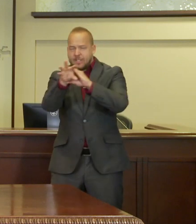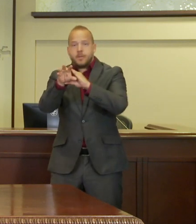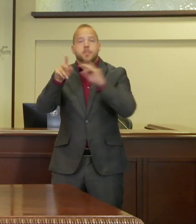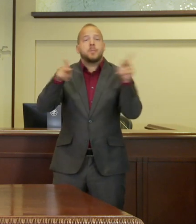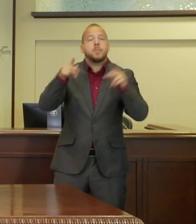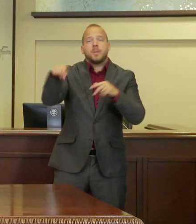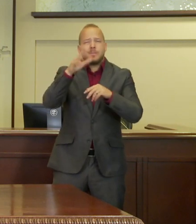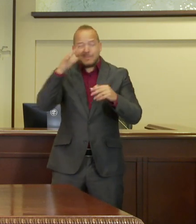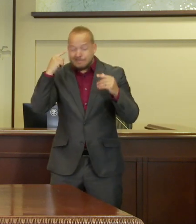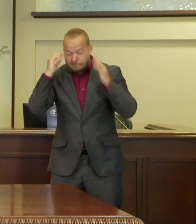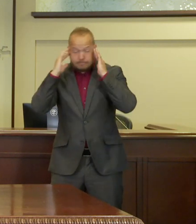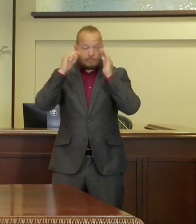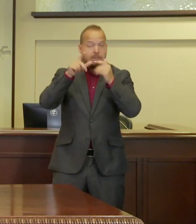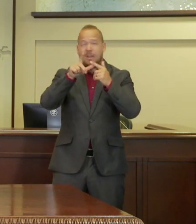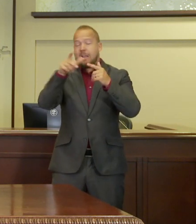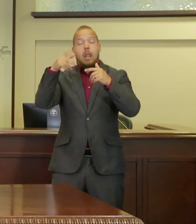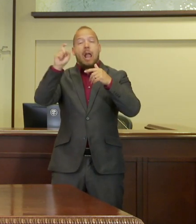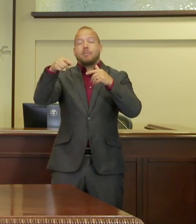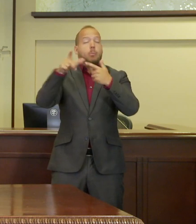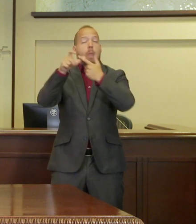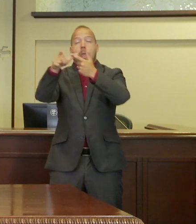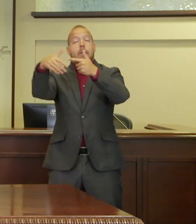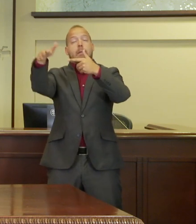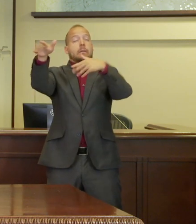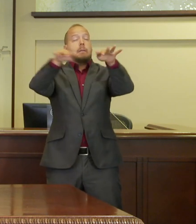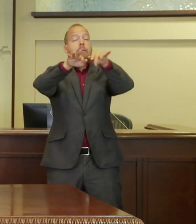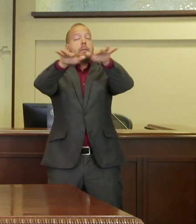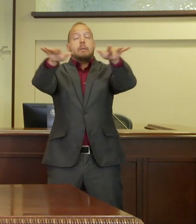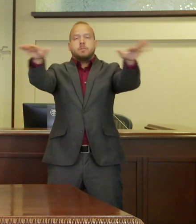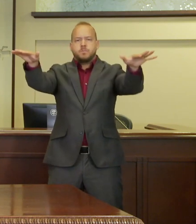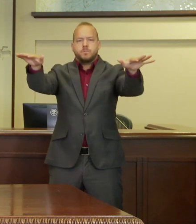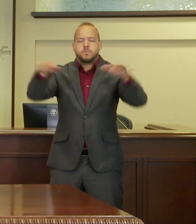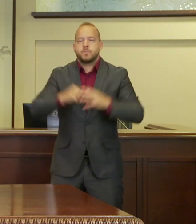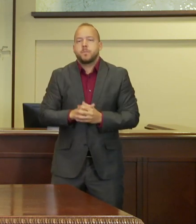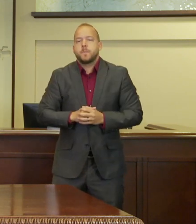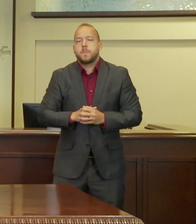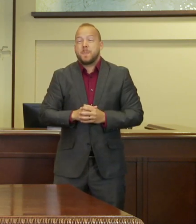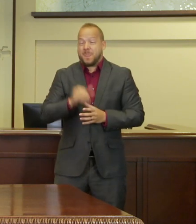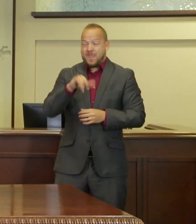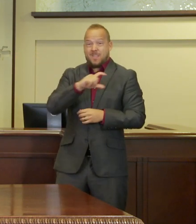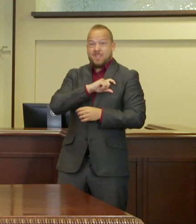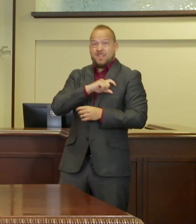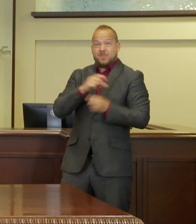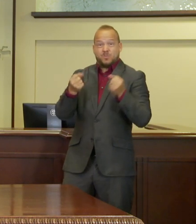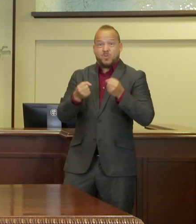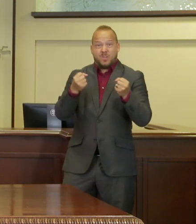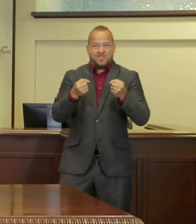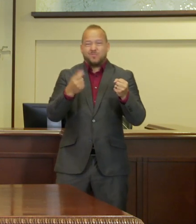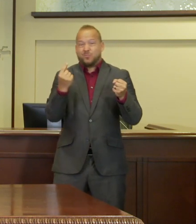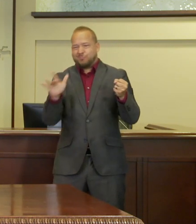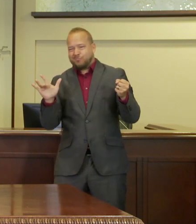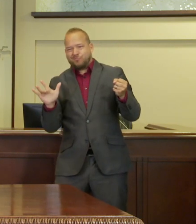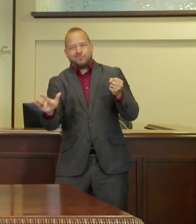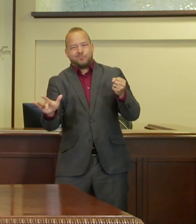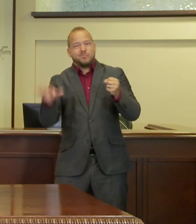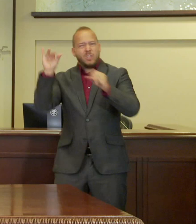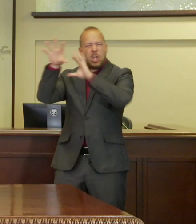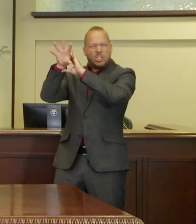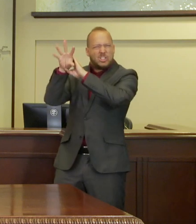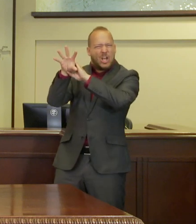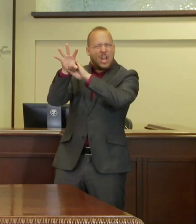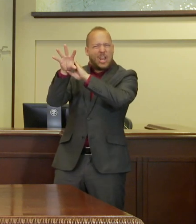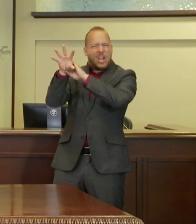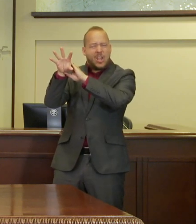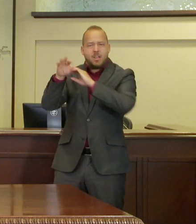leave the area. The officers in the sound truck deployed this tone mode of the